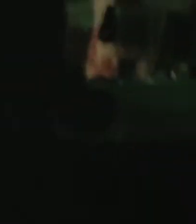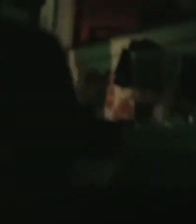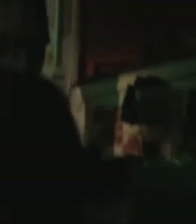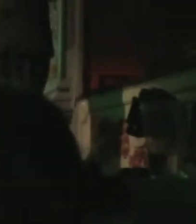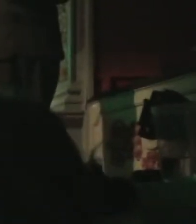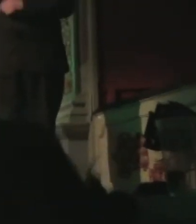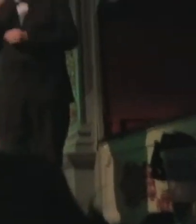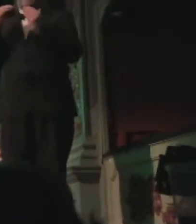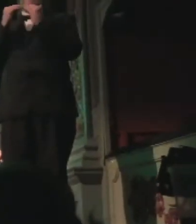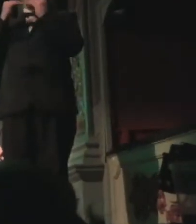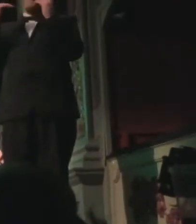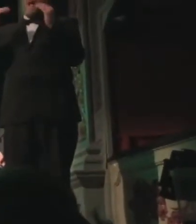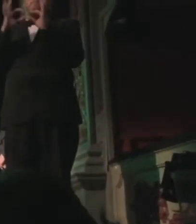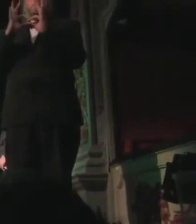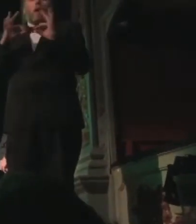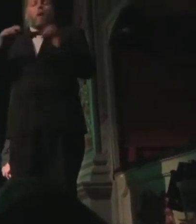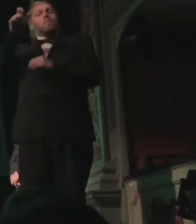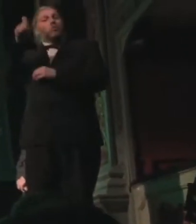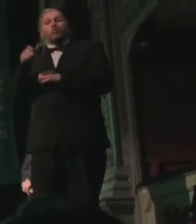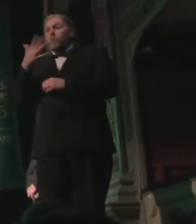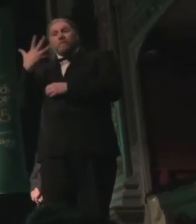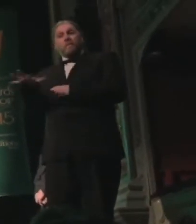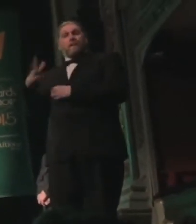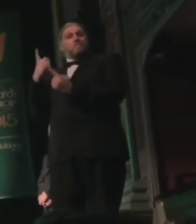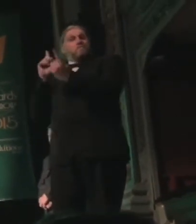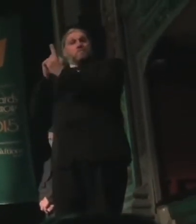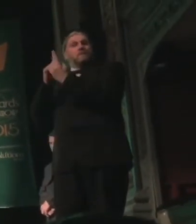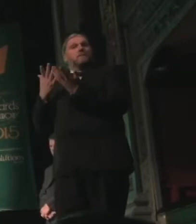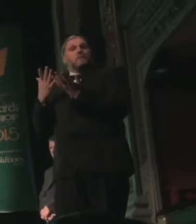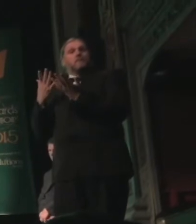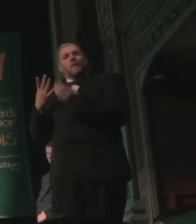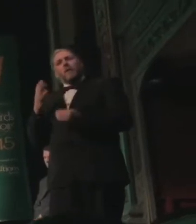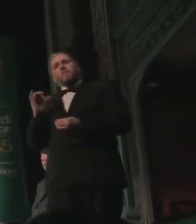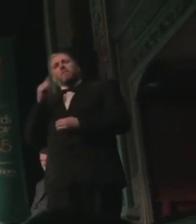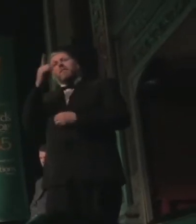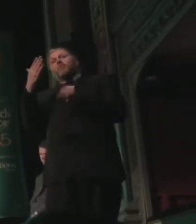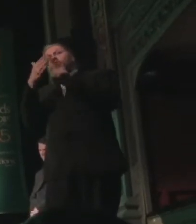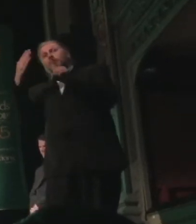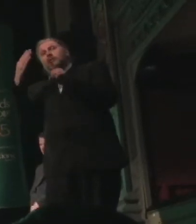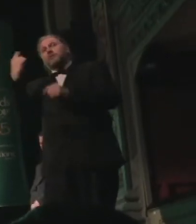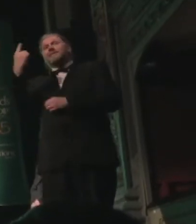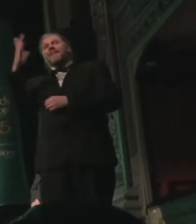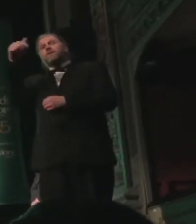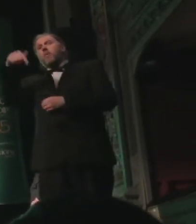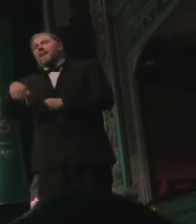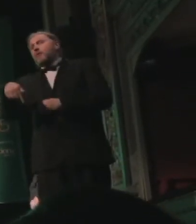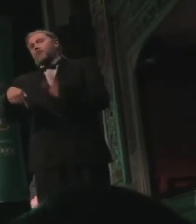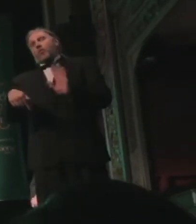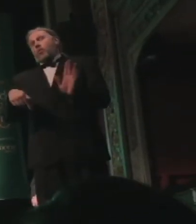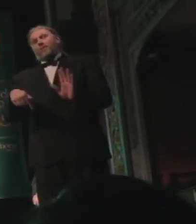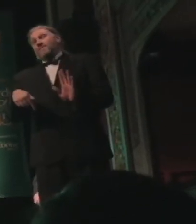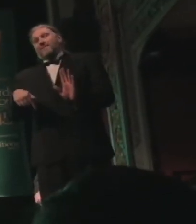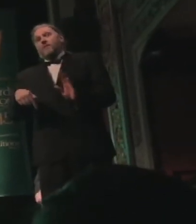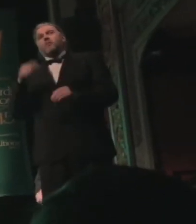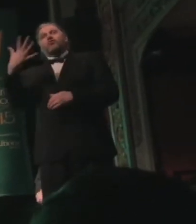candid and courteous person you could ever have the pleasure to meet. You might have noticed she's not from around these parts.